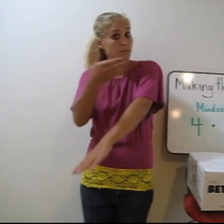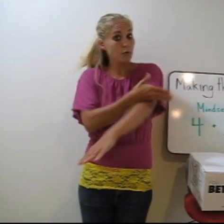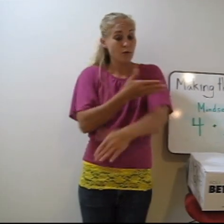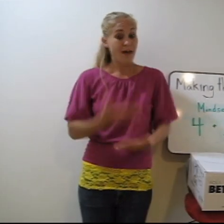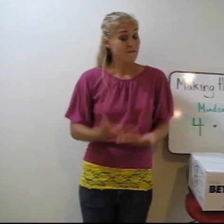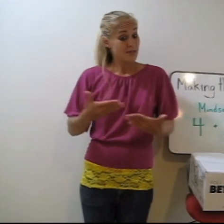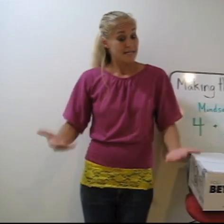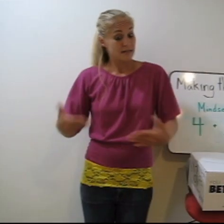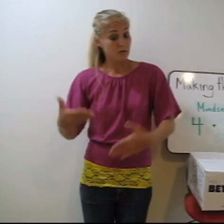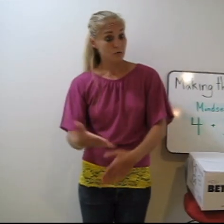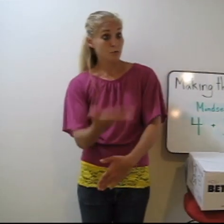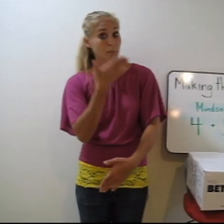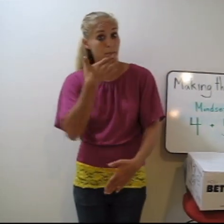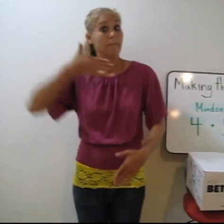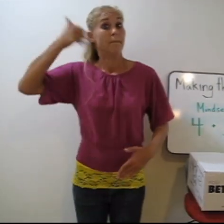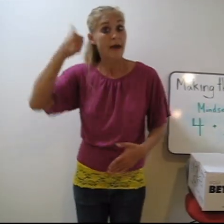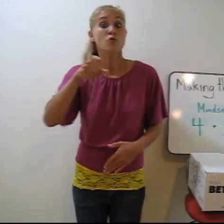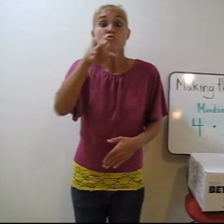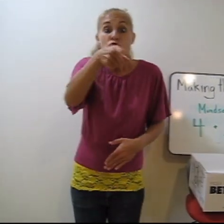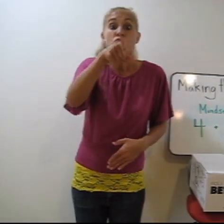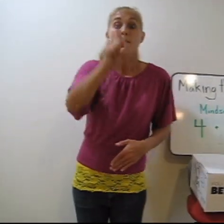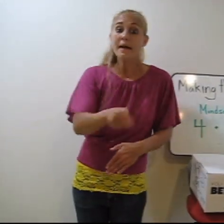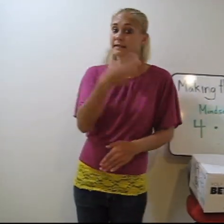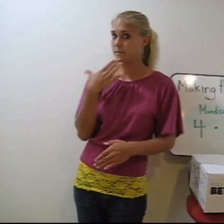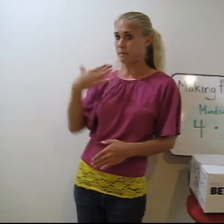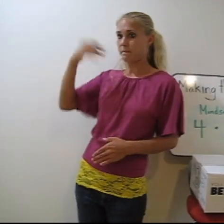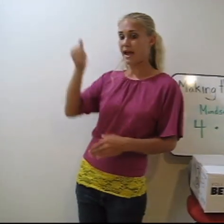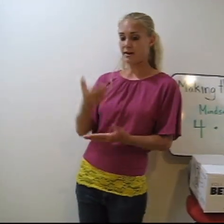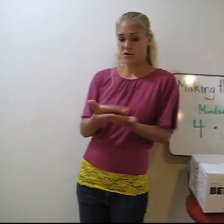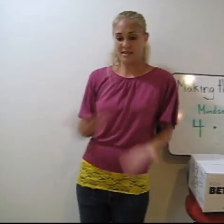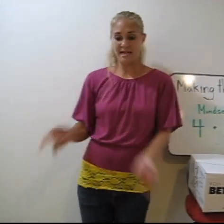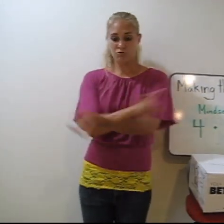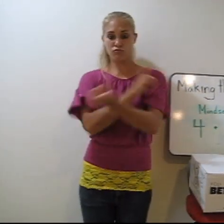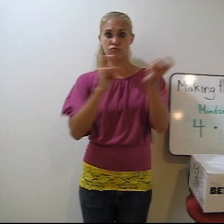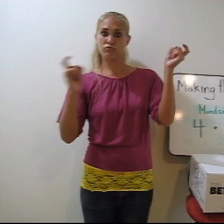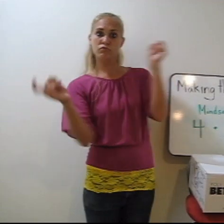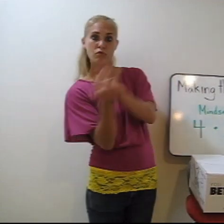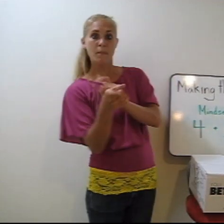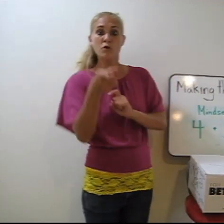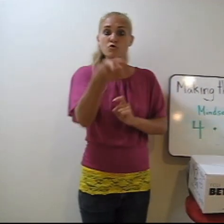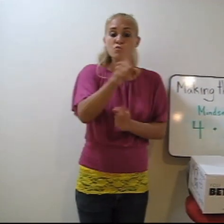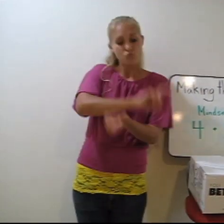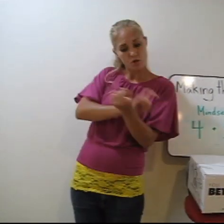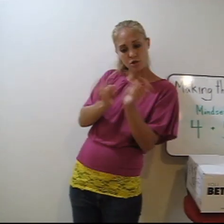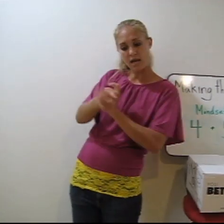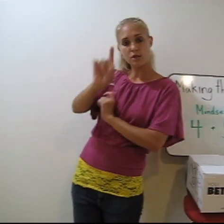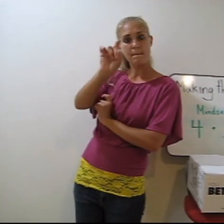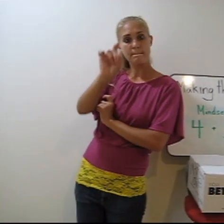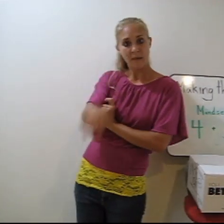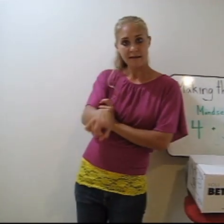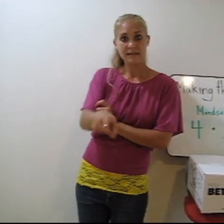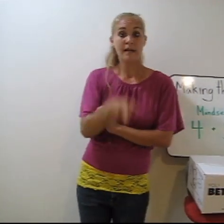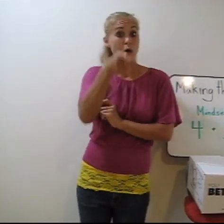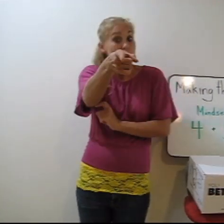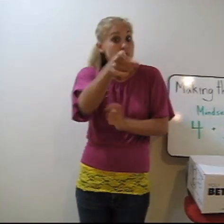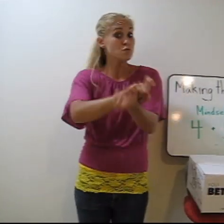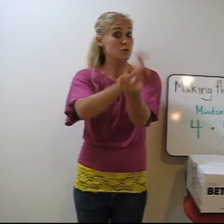better, you have to get better. For things to change, you have to change. And when you change,